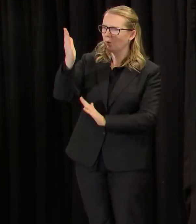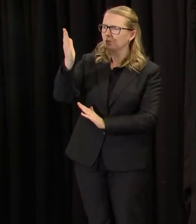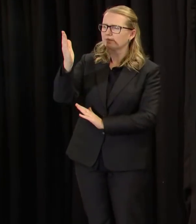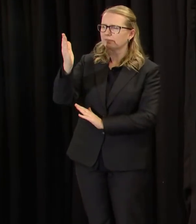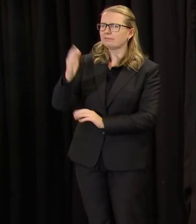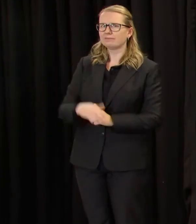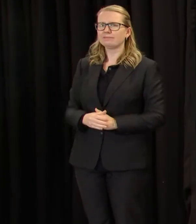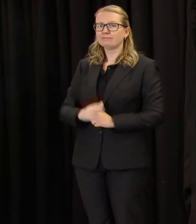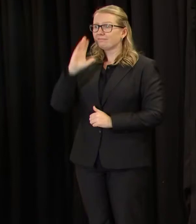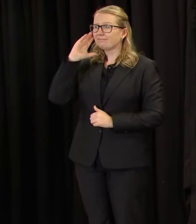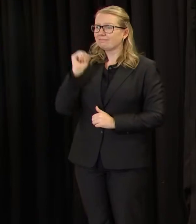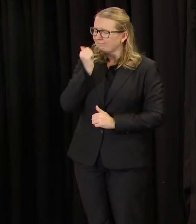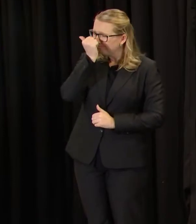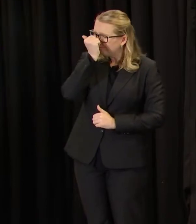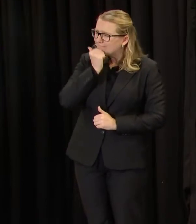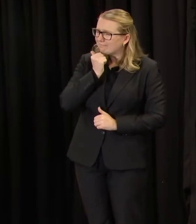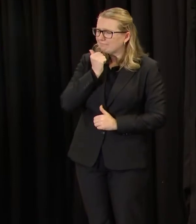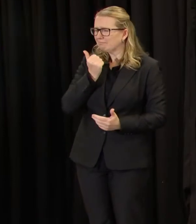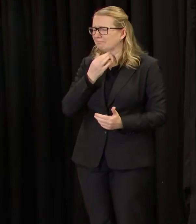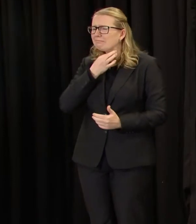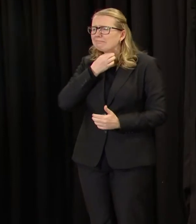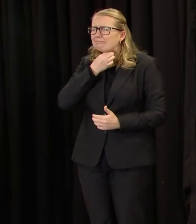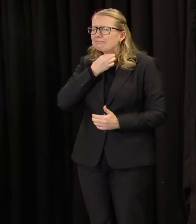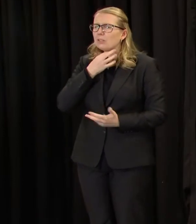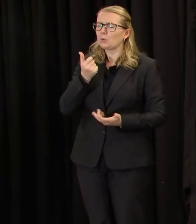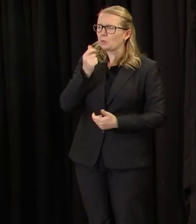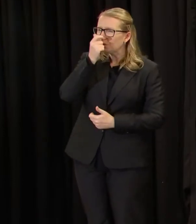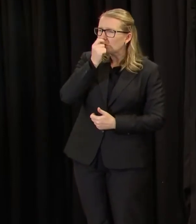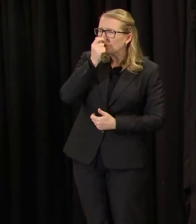mild symptoms, to get tested and get tested early.